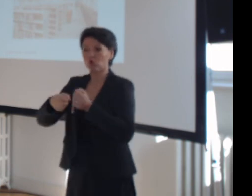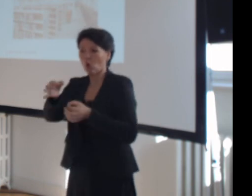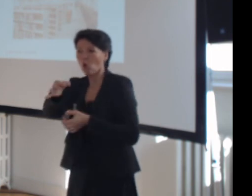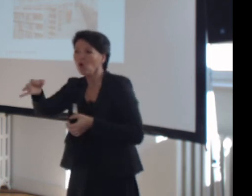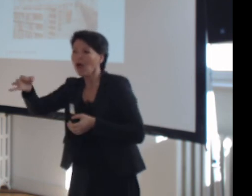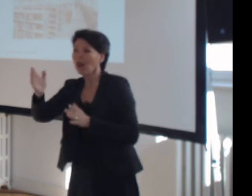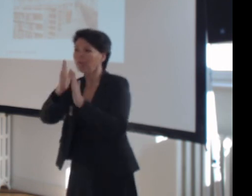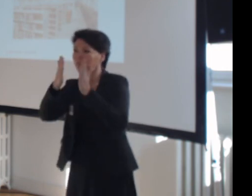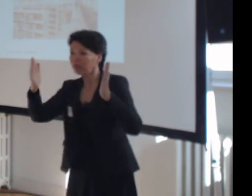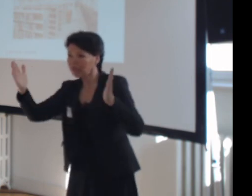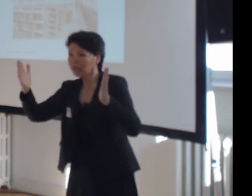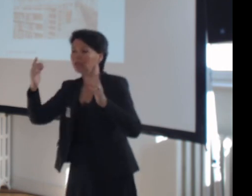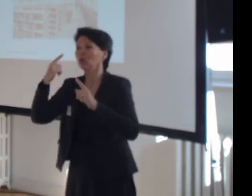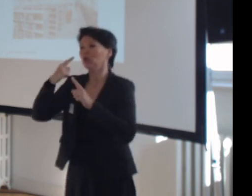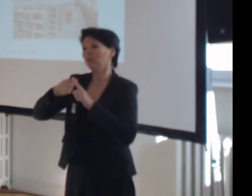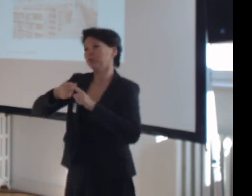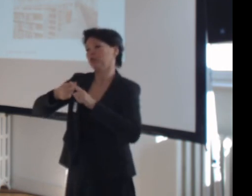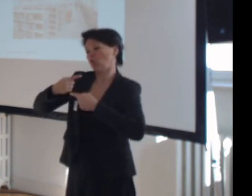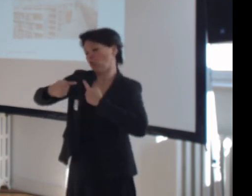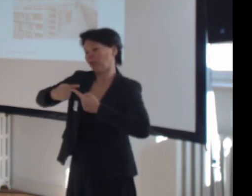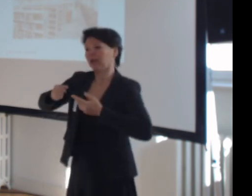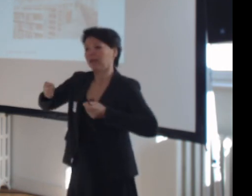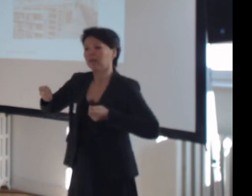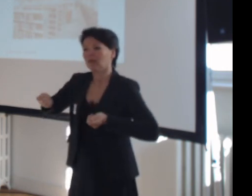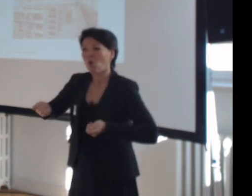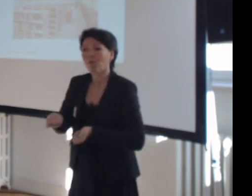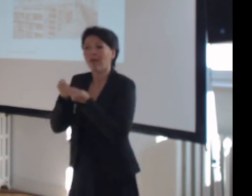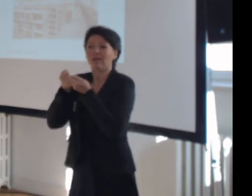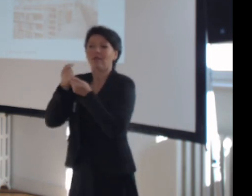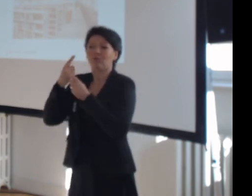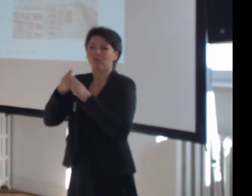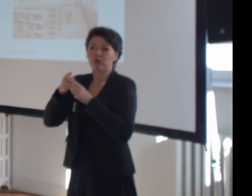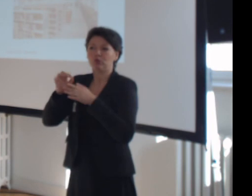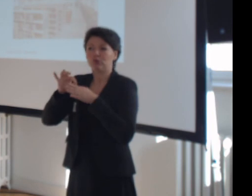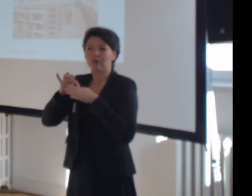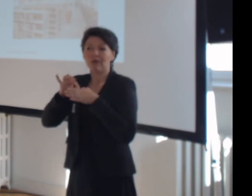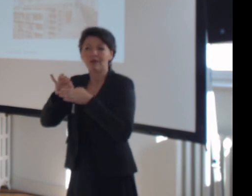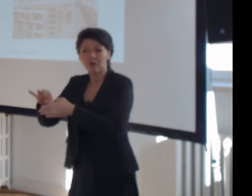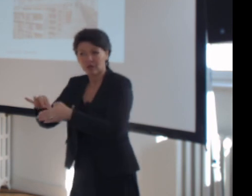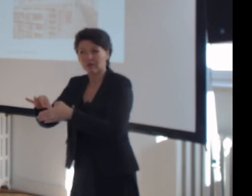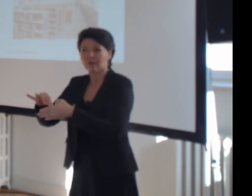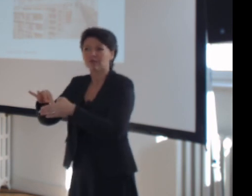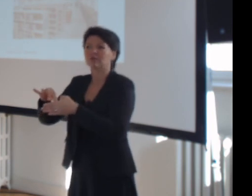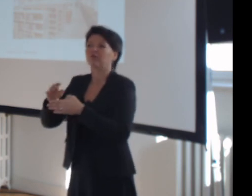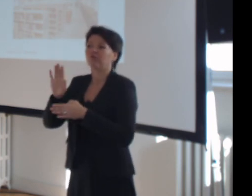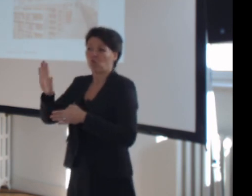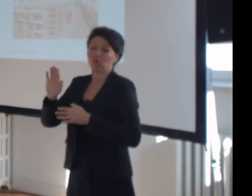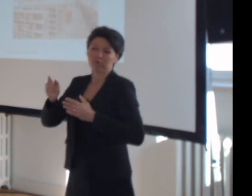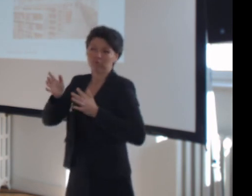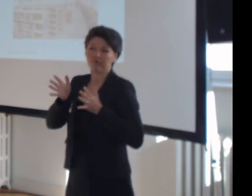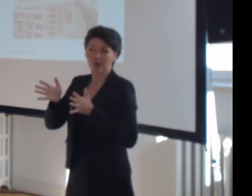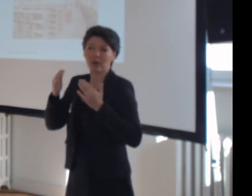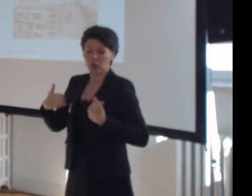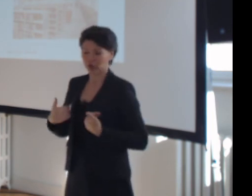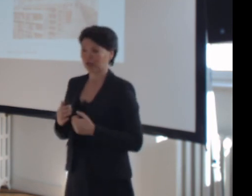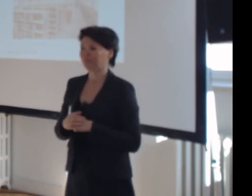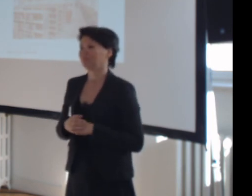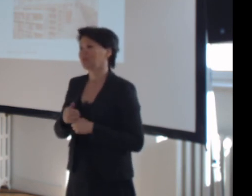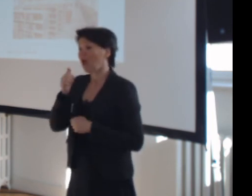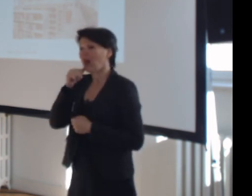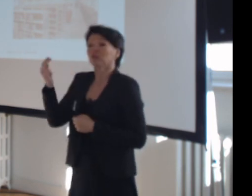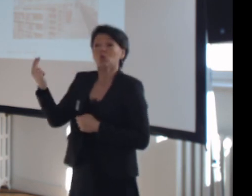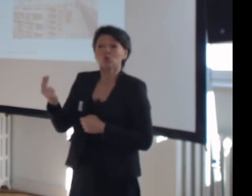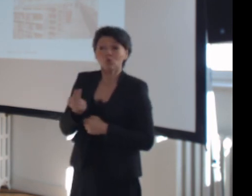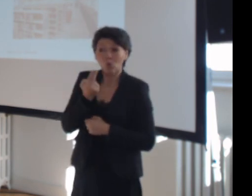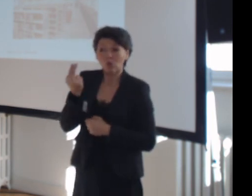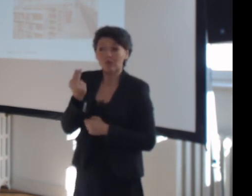libraries, and we develop trainings and guidelines for our volunteers. And where necessary, we can always count on the help of